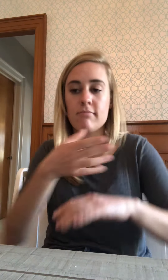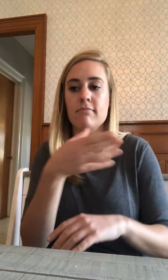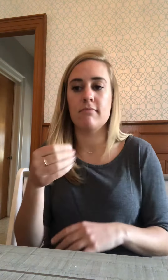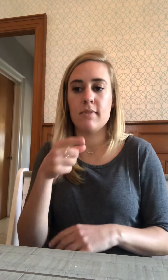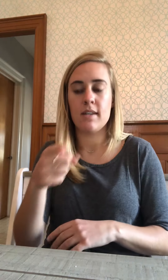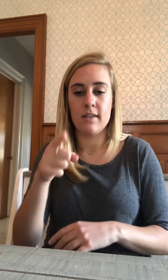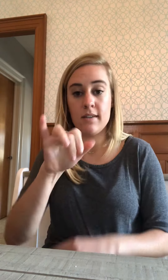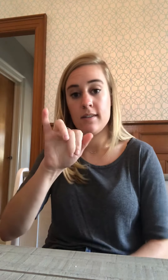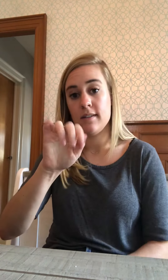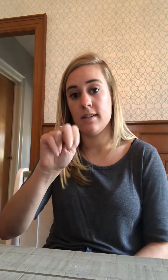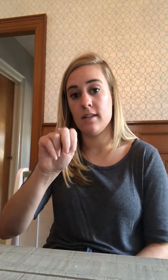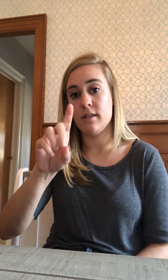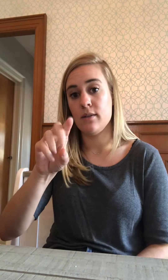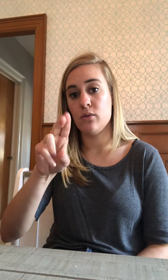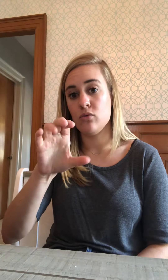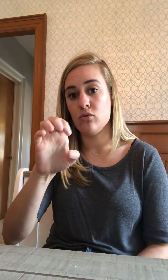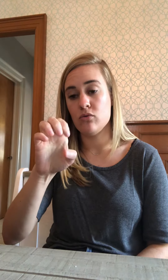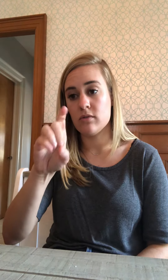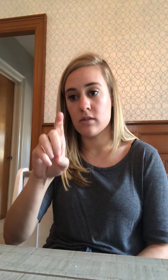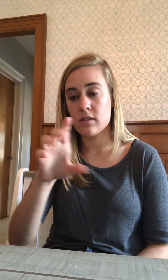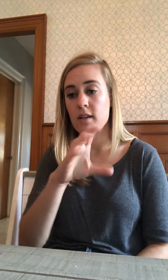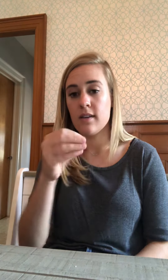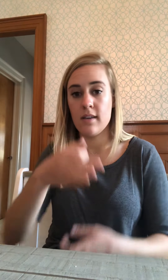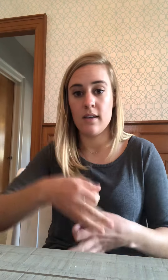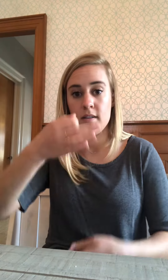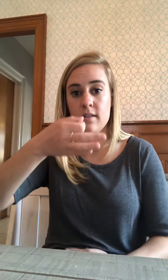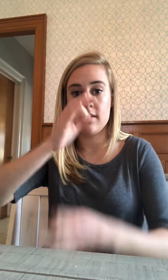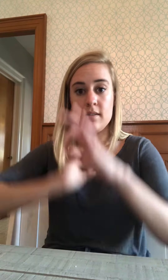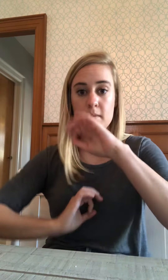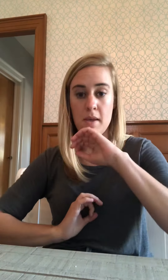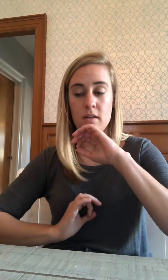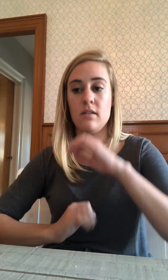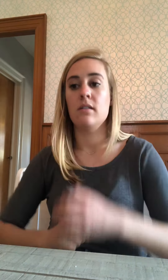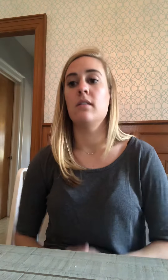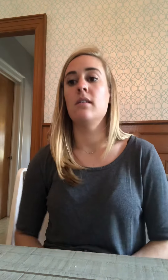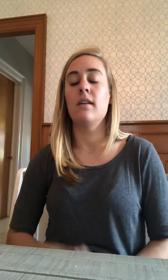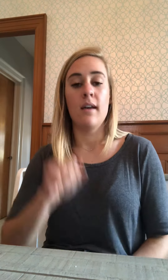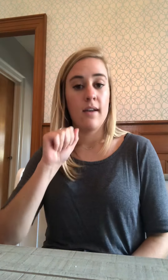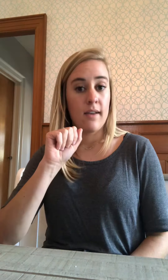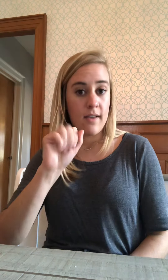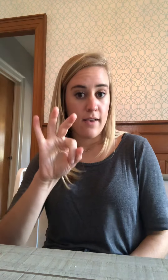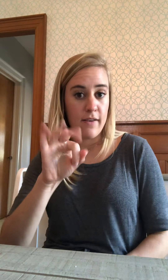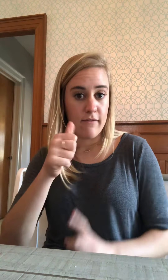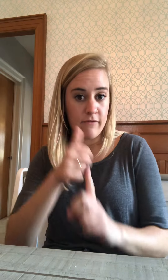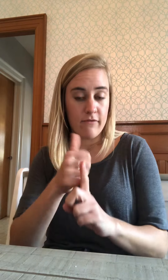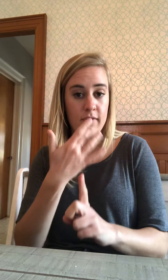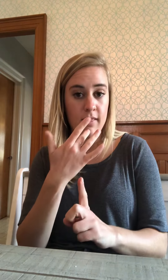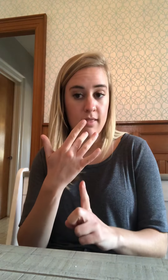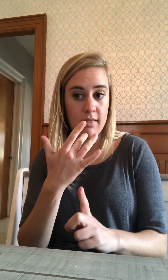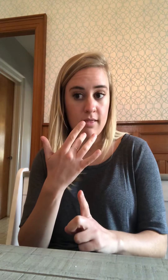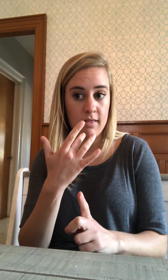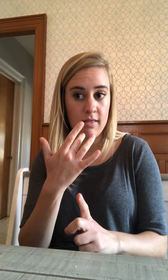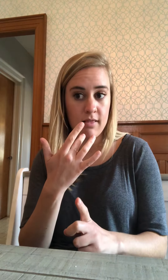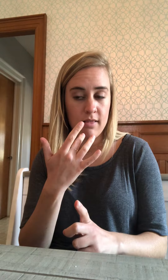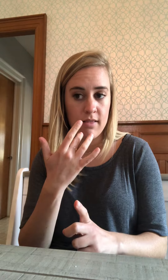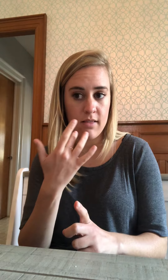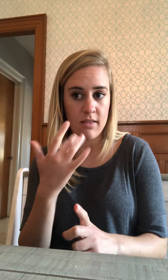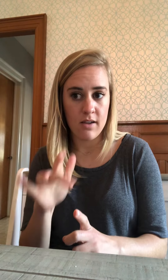induced, and the patient is intubated. Now, if you're lucky, you get a nasal intubation, which is what you request, because if